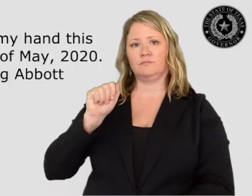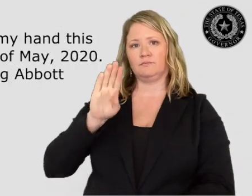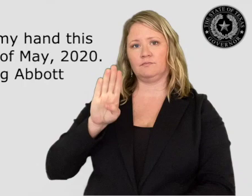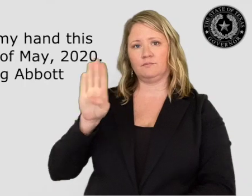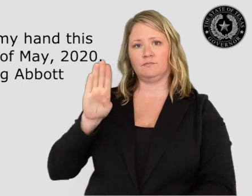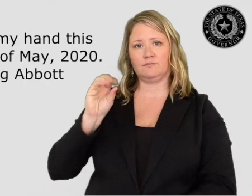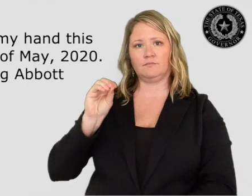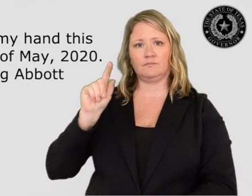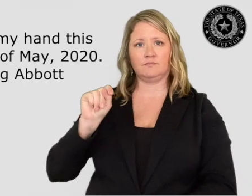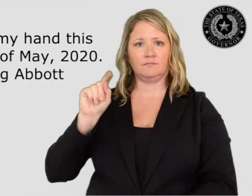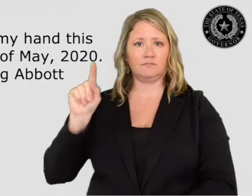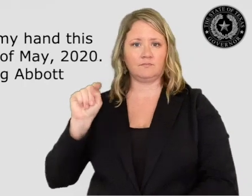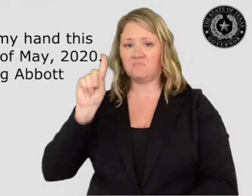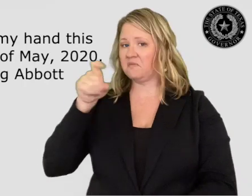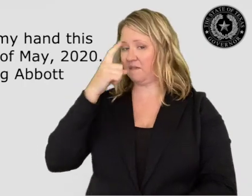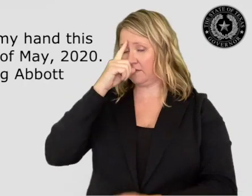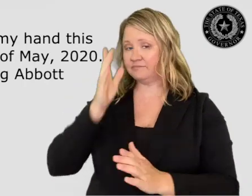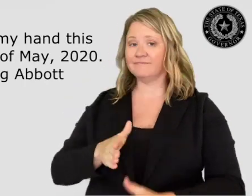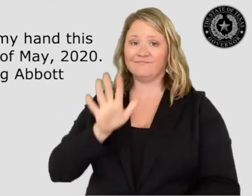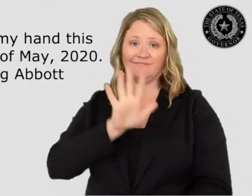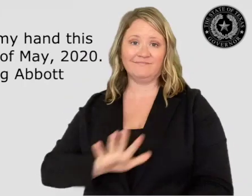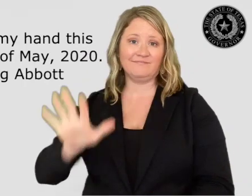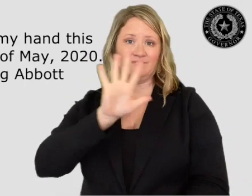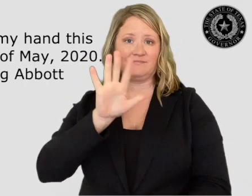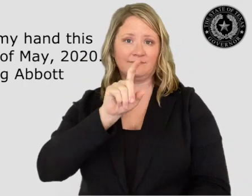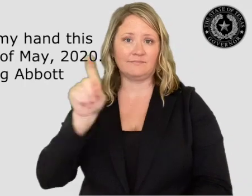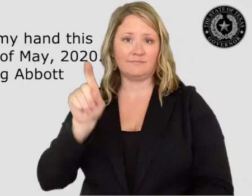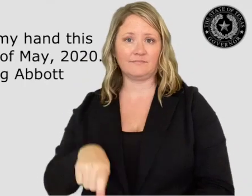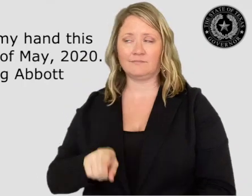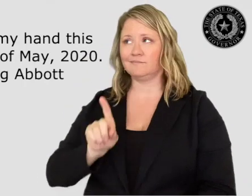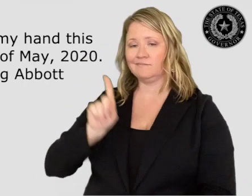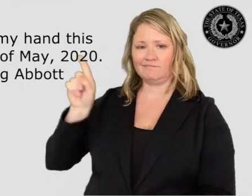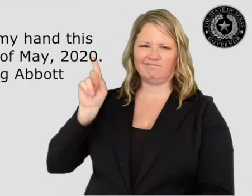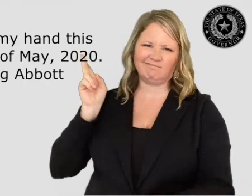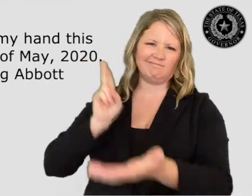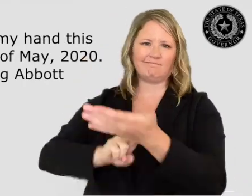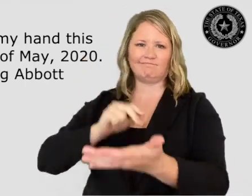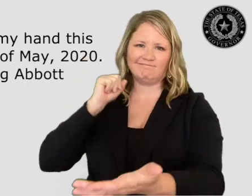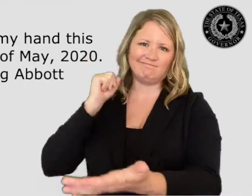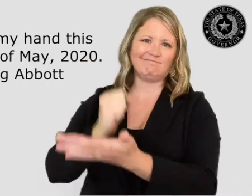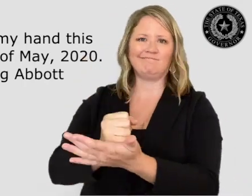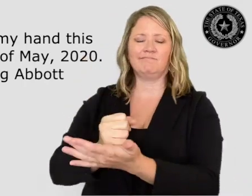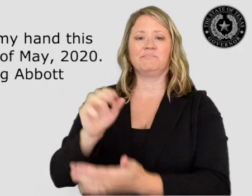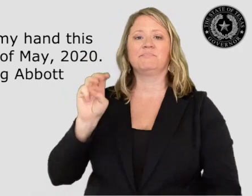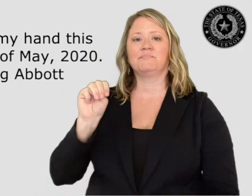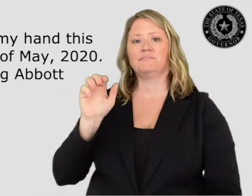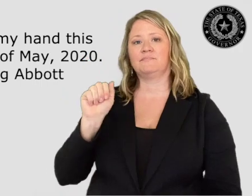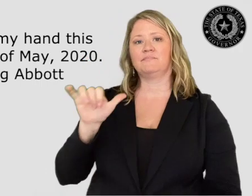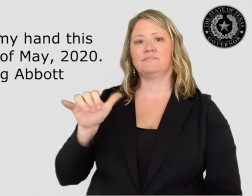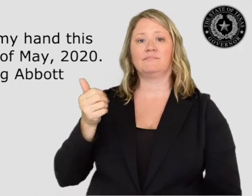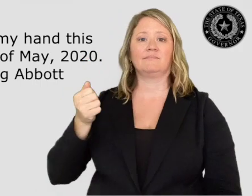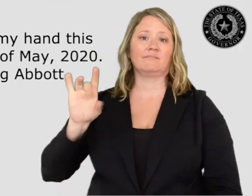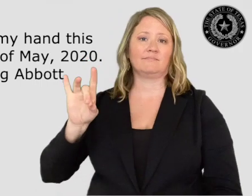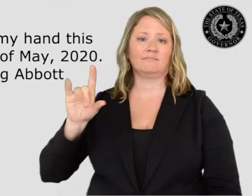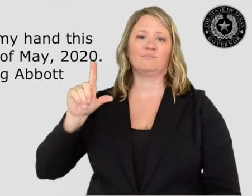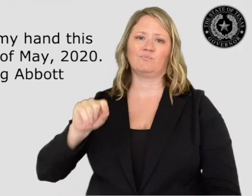Given under my hand, this, the 18th day of May, 2020. Governor Greg Abbott.